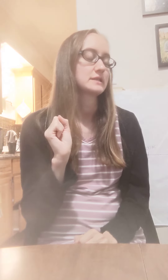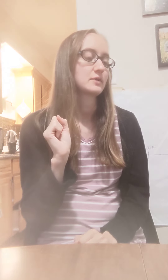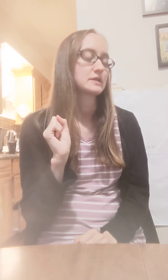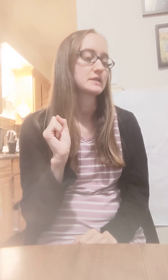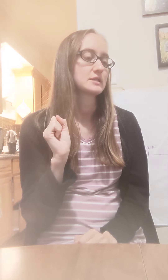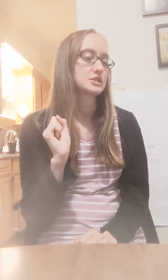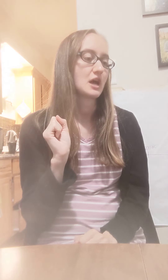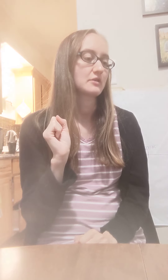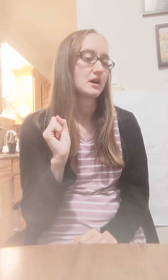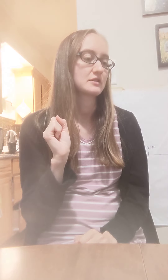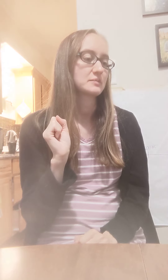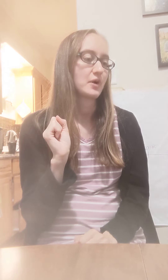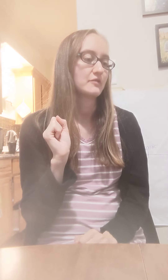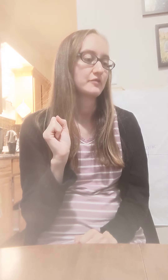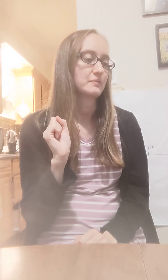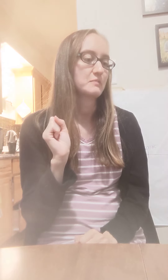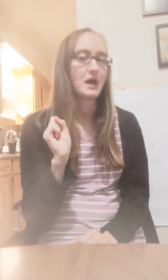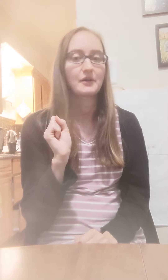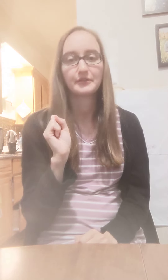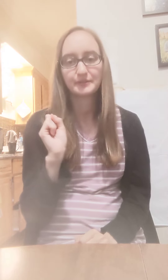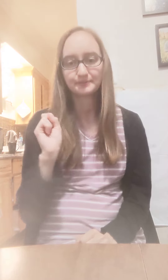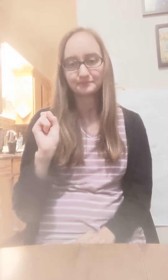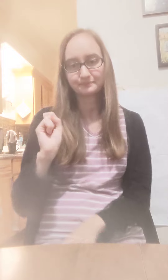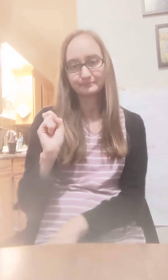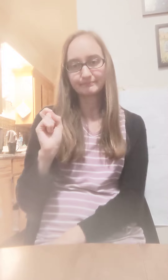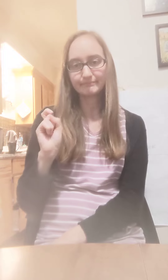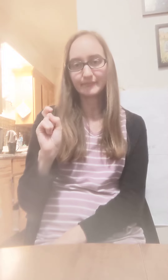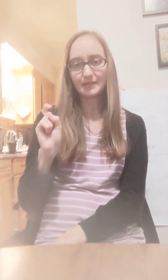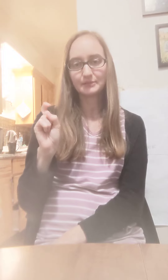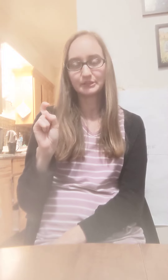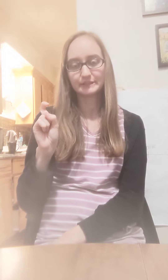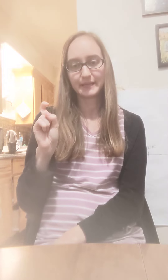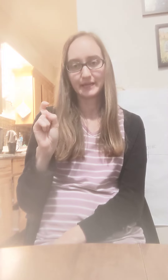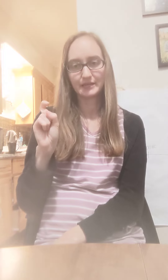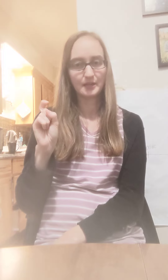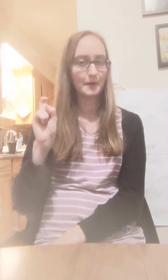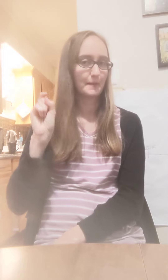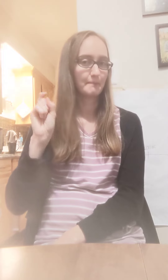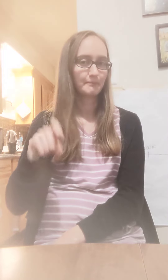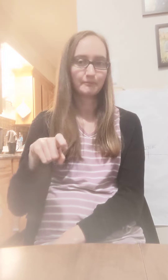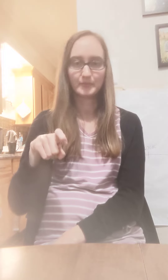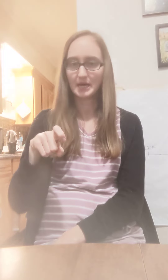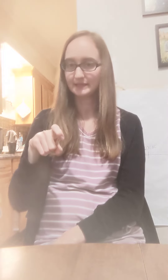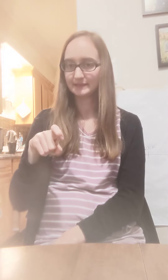it says shall not depart from your mouth, I'm just going to sign must,